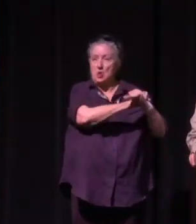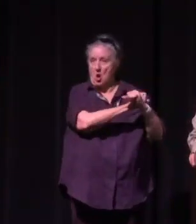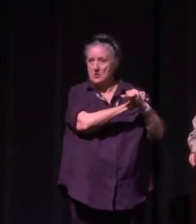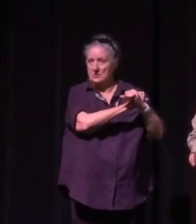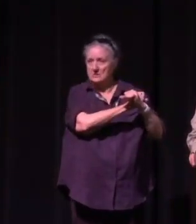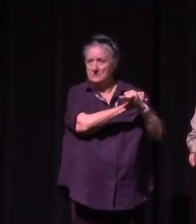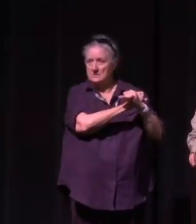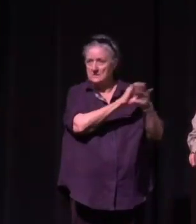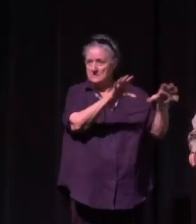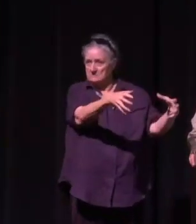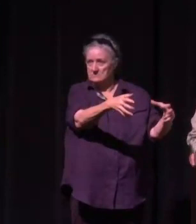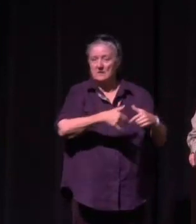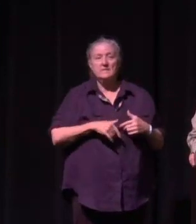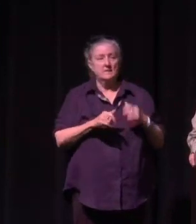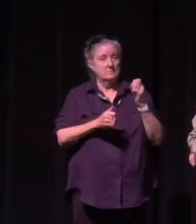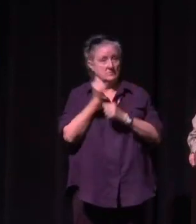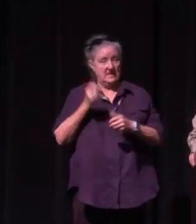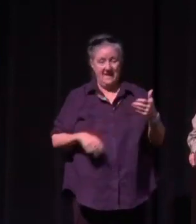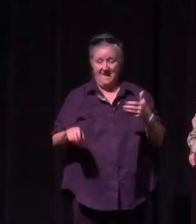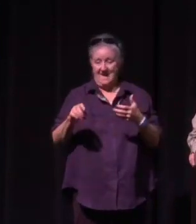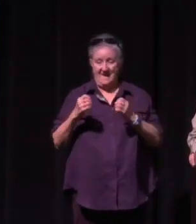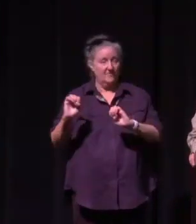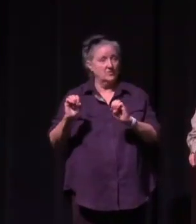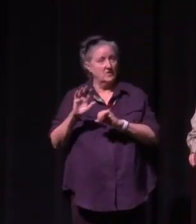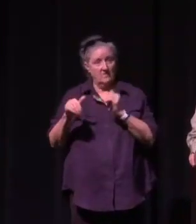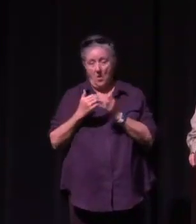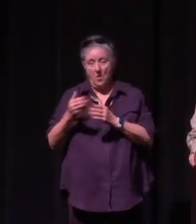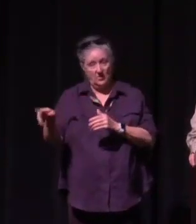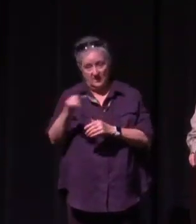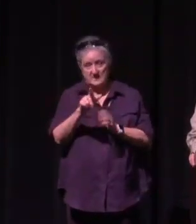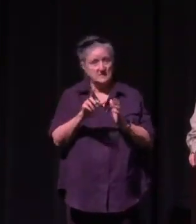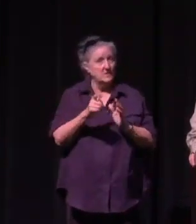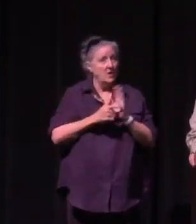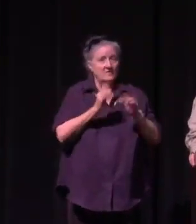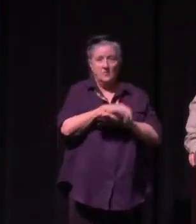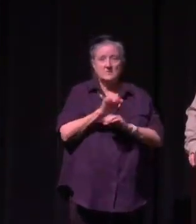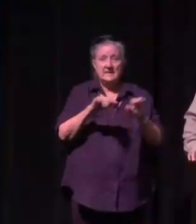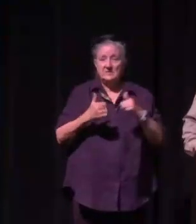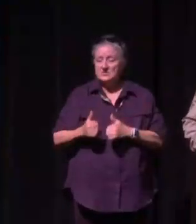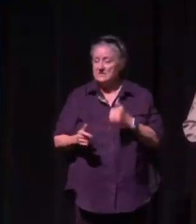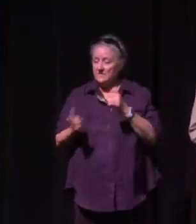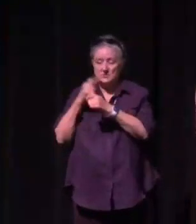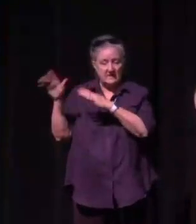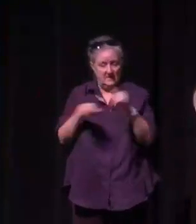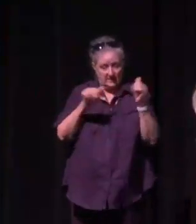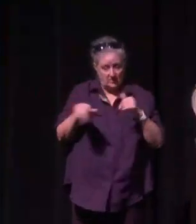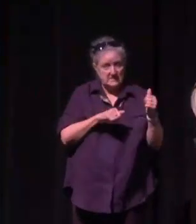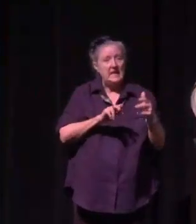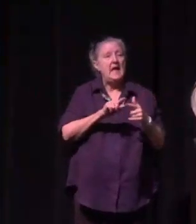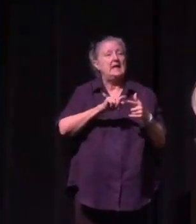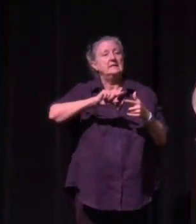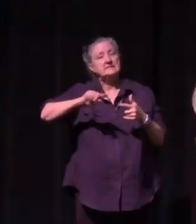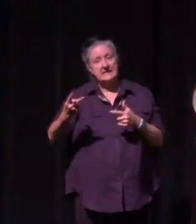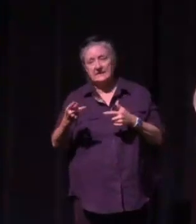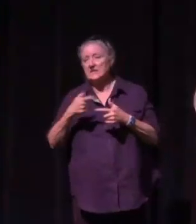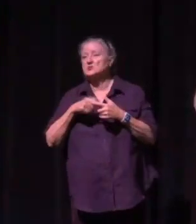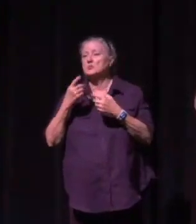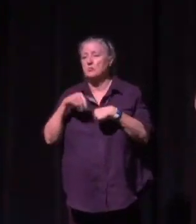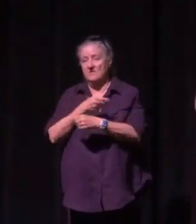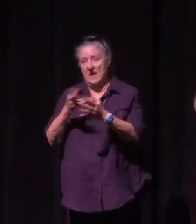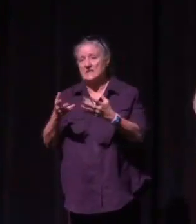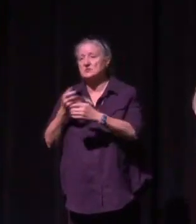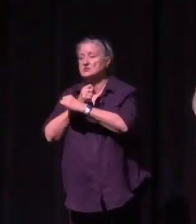the primary effort of all of these law enforcement agencies is first and foremost the evacuations, and then secondly will be to provide